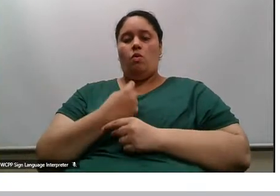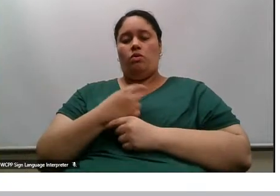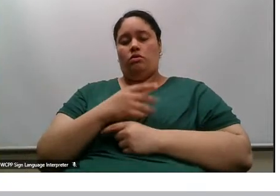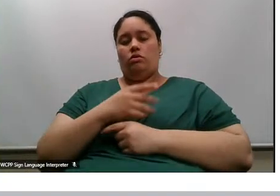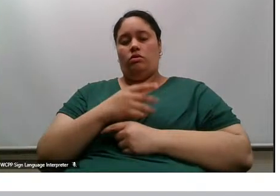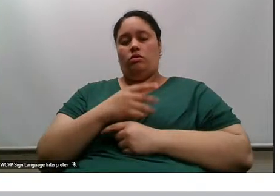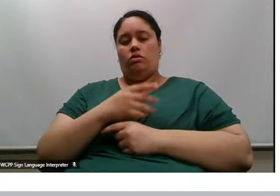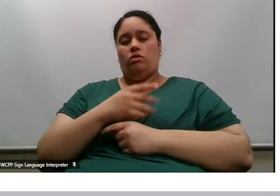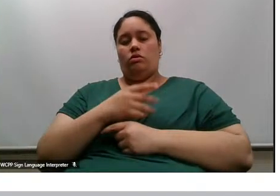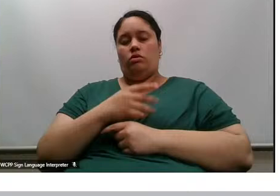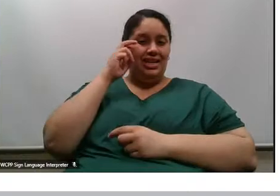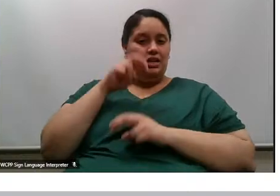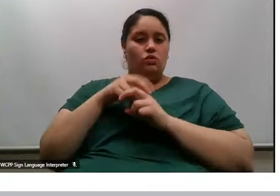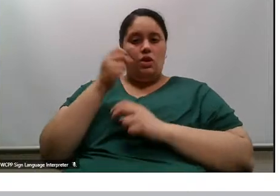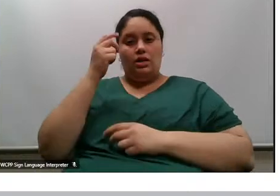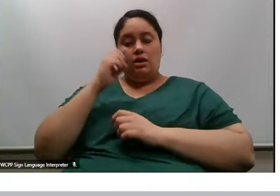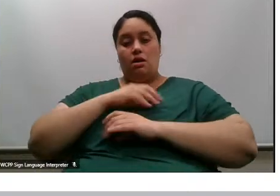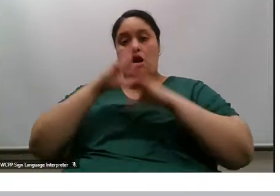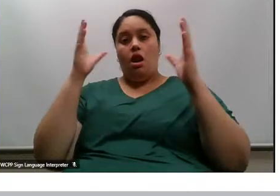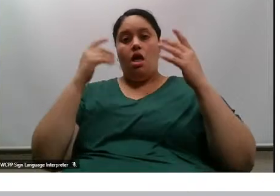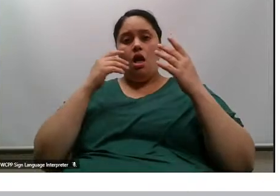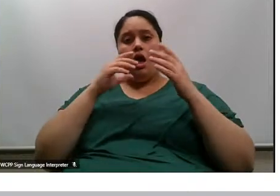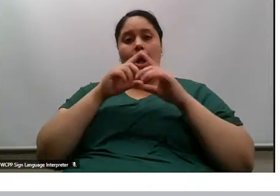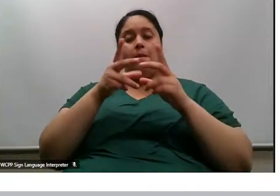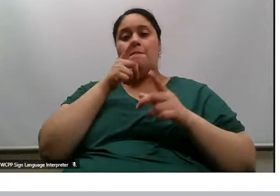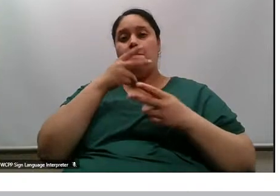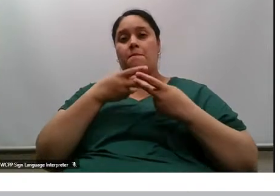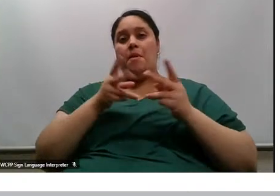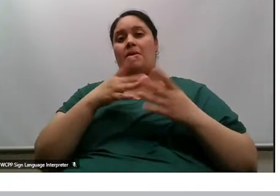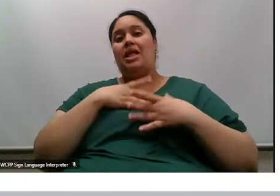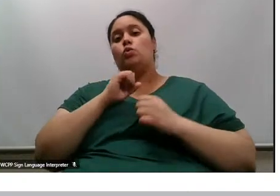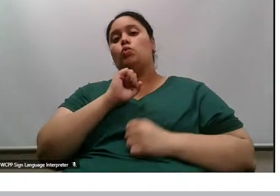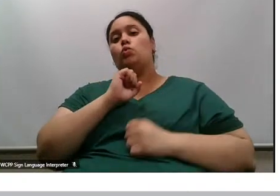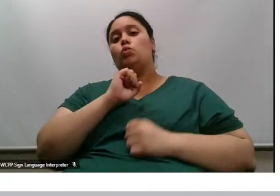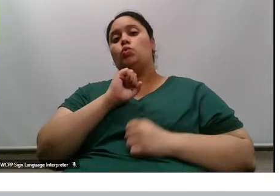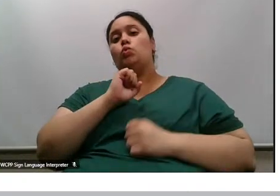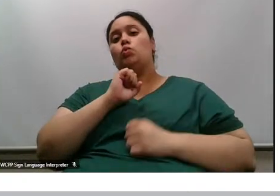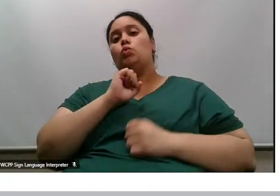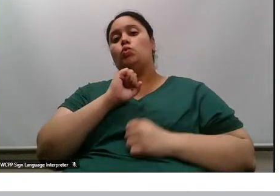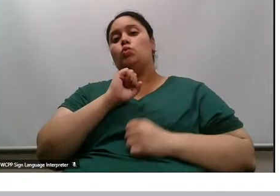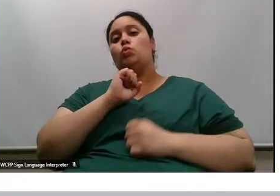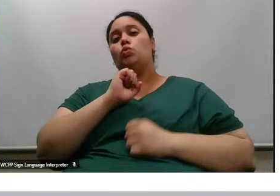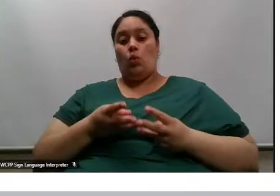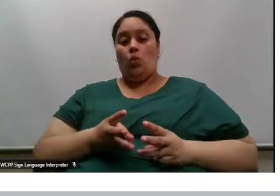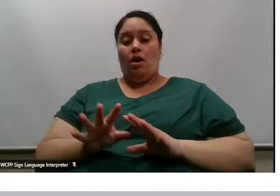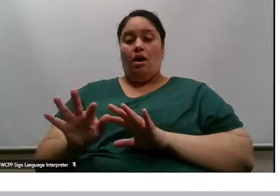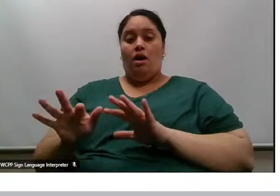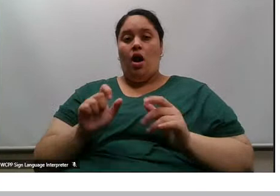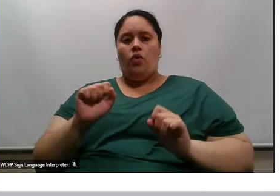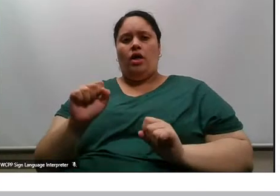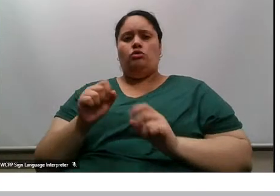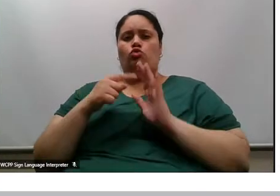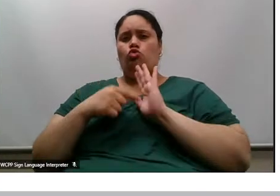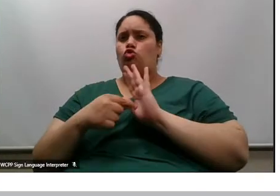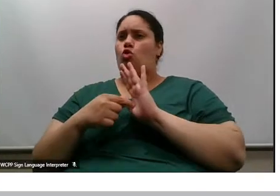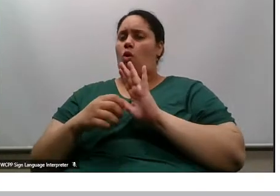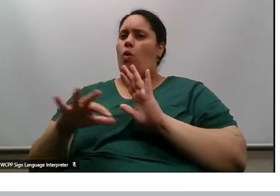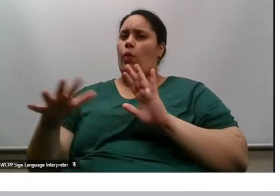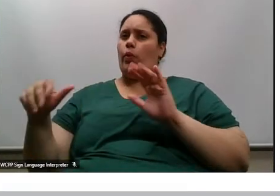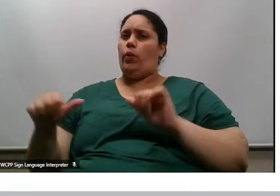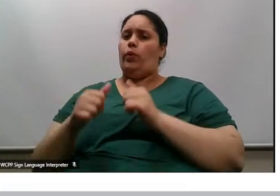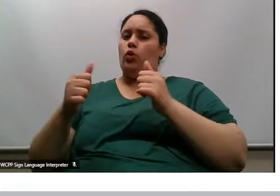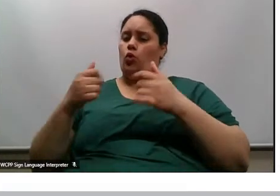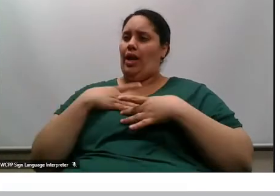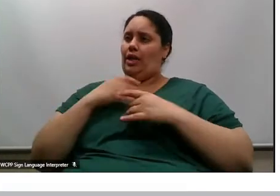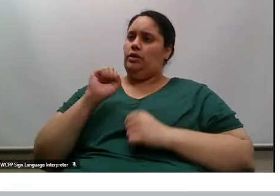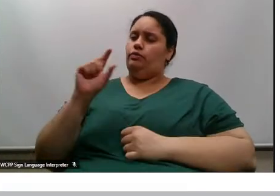actually understanding that determination of that public interest, that is done in a way that it actually exemplifies what the public interest